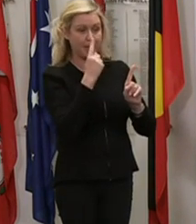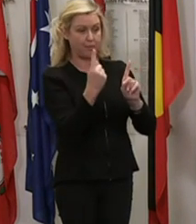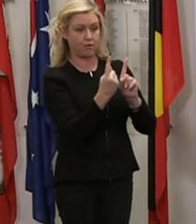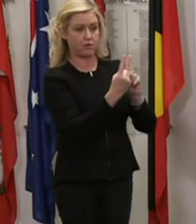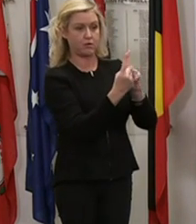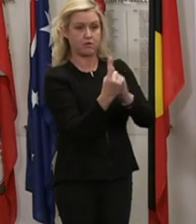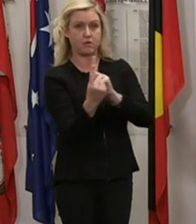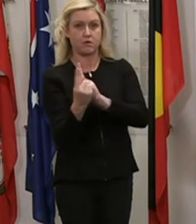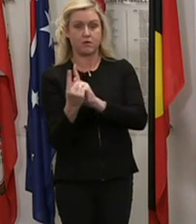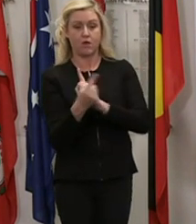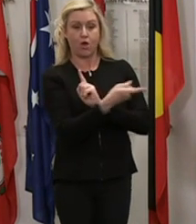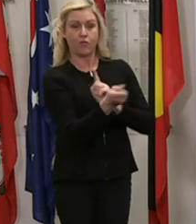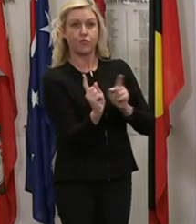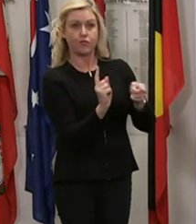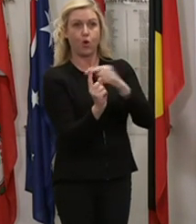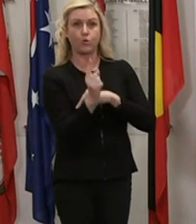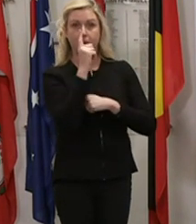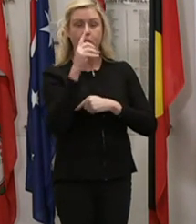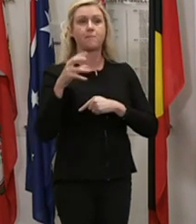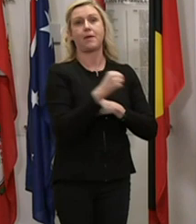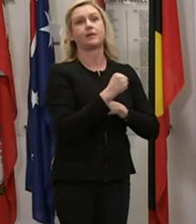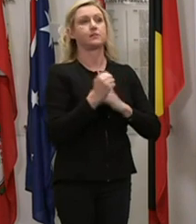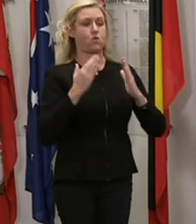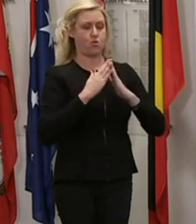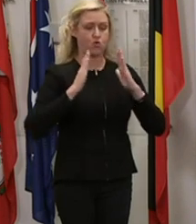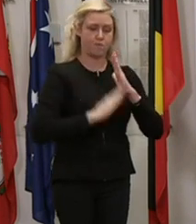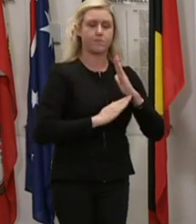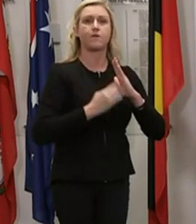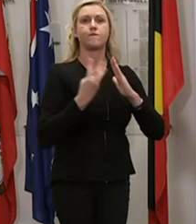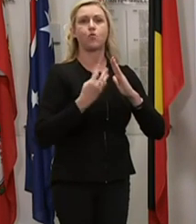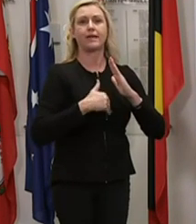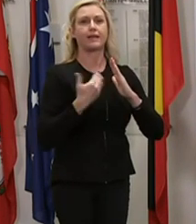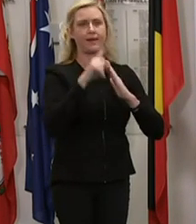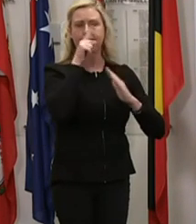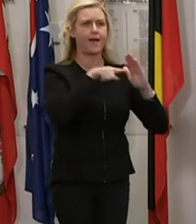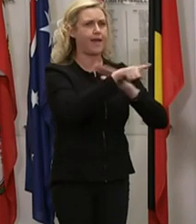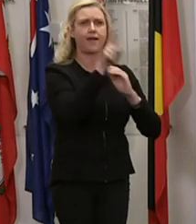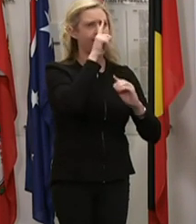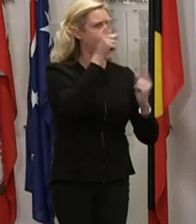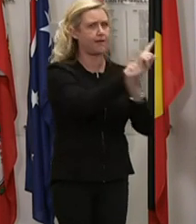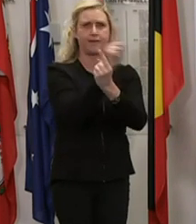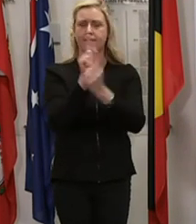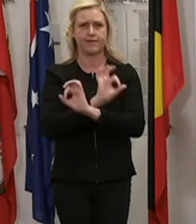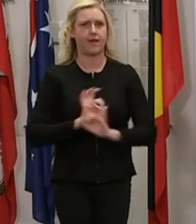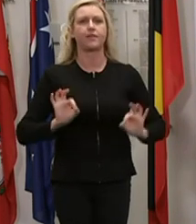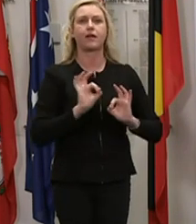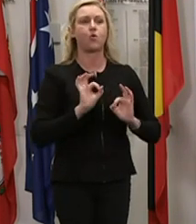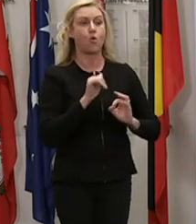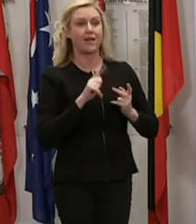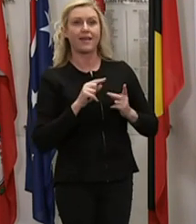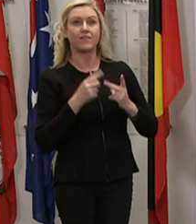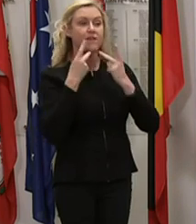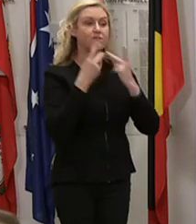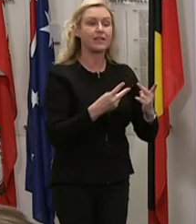in isolation for 14 days from their last exposure and contact with that person, or being present in that venue